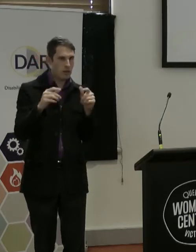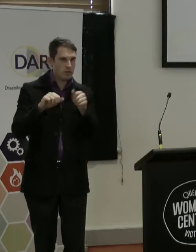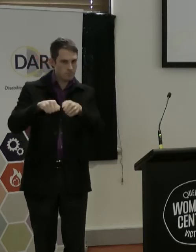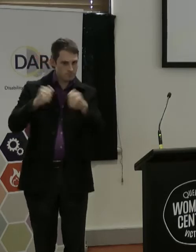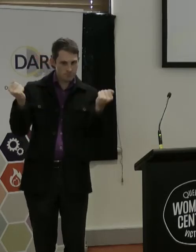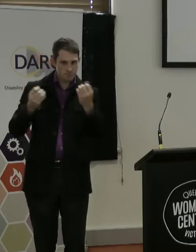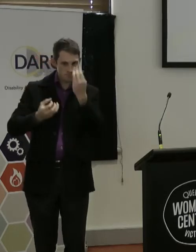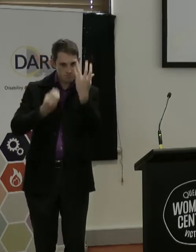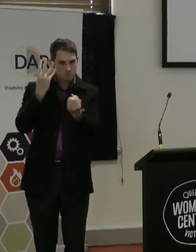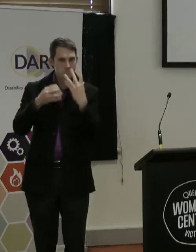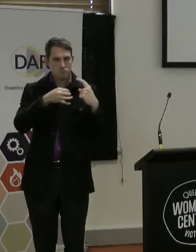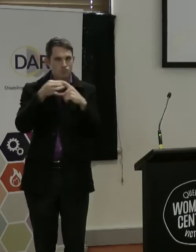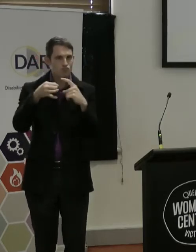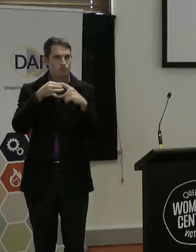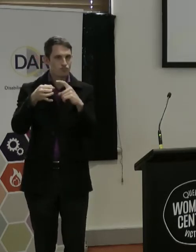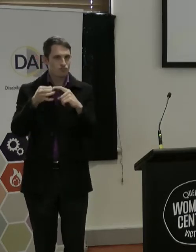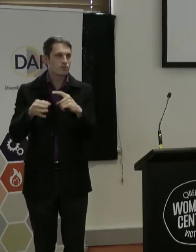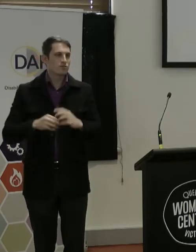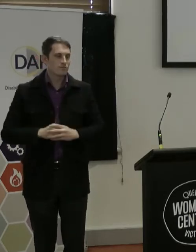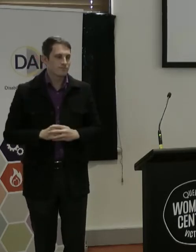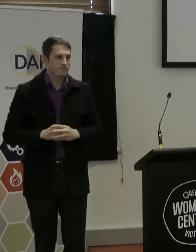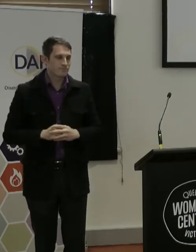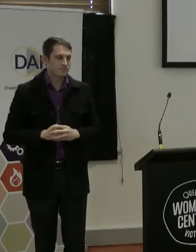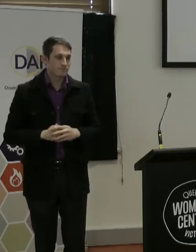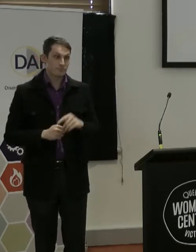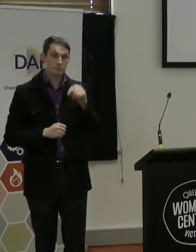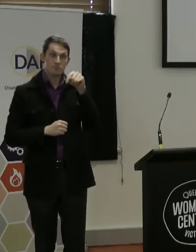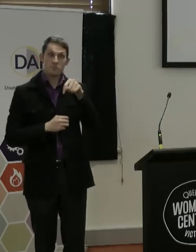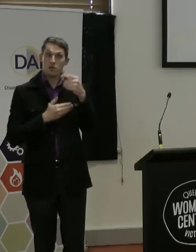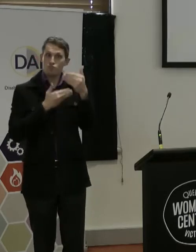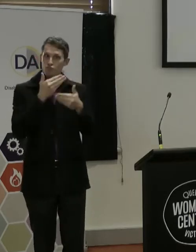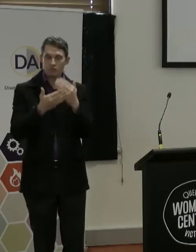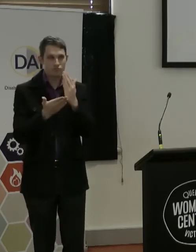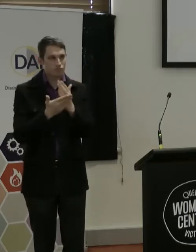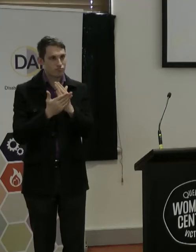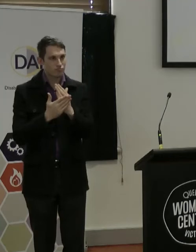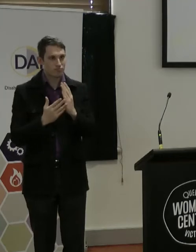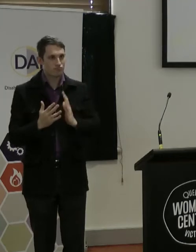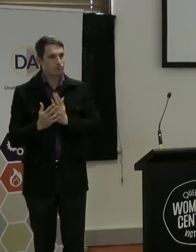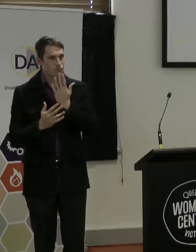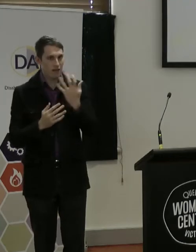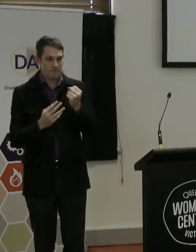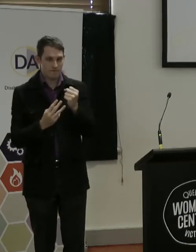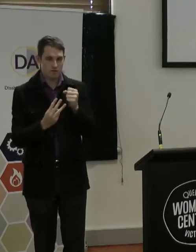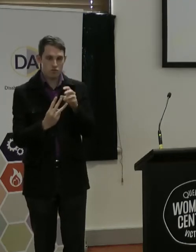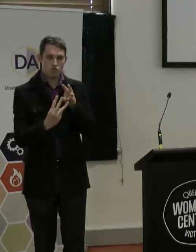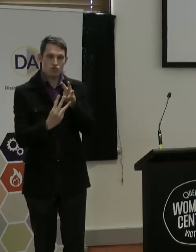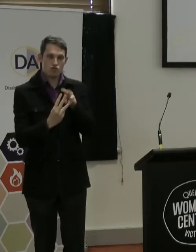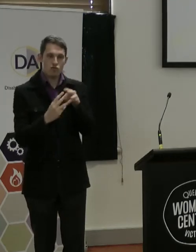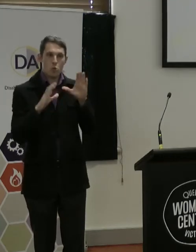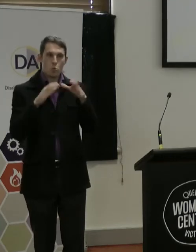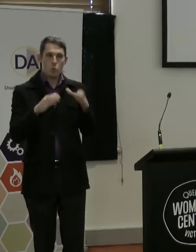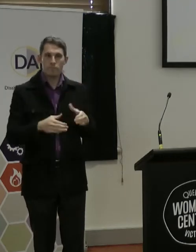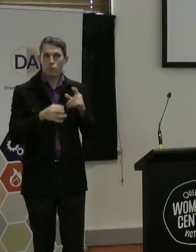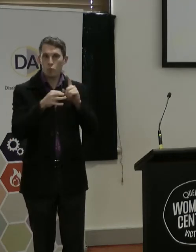The constructive dialogue process itself, I'll tell you about that because it was a really fascinating process. So there's 3 clusters of questions. Firstly,